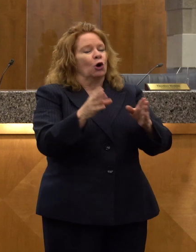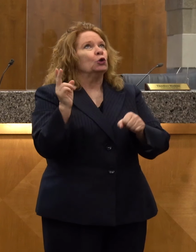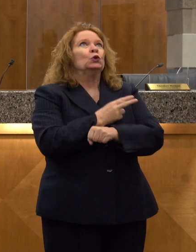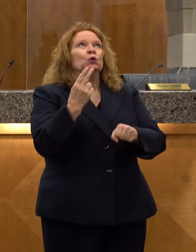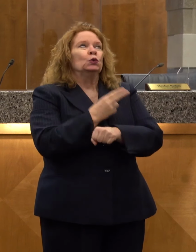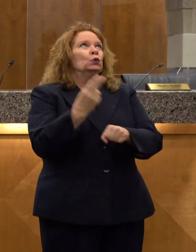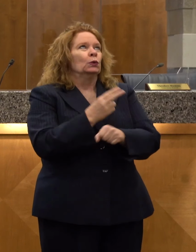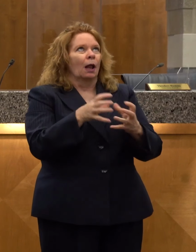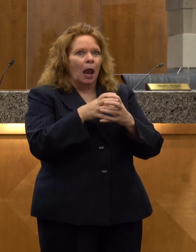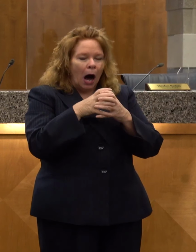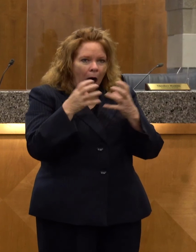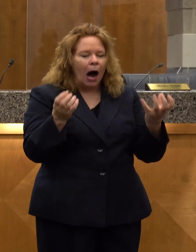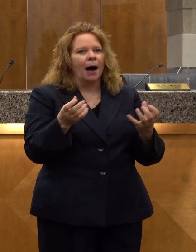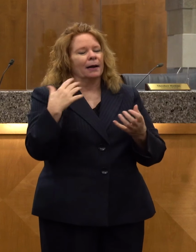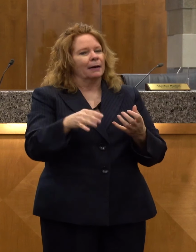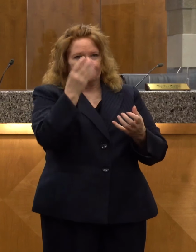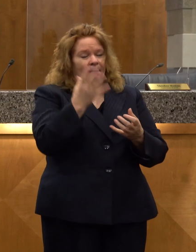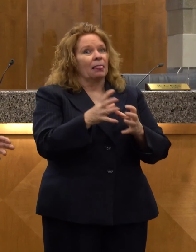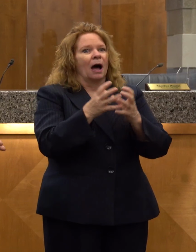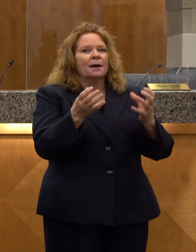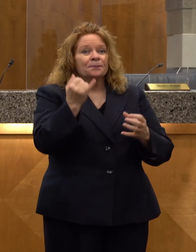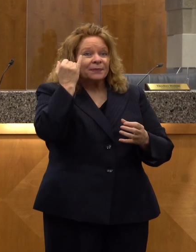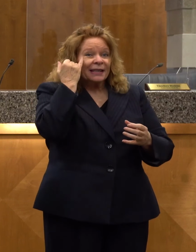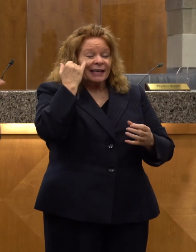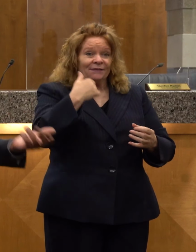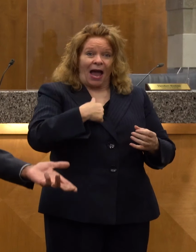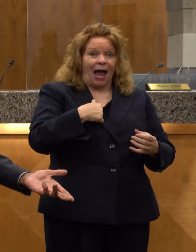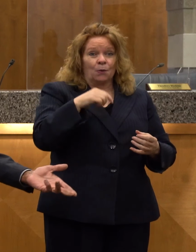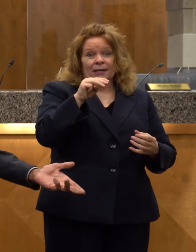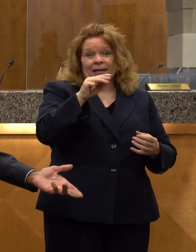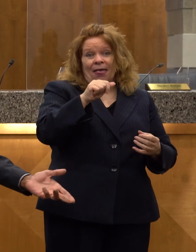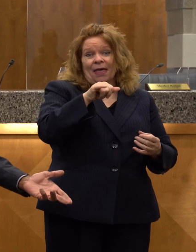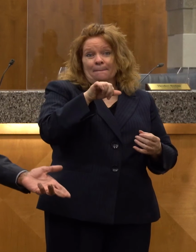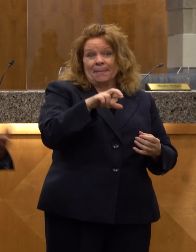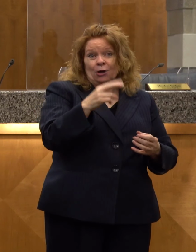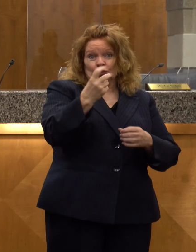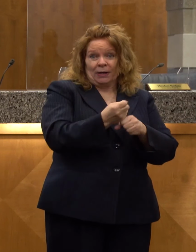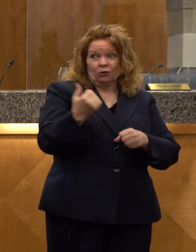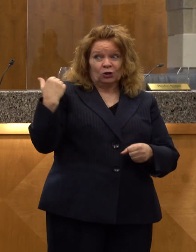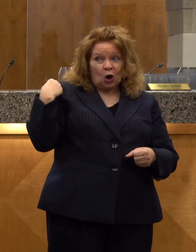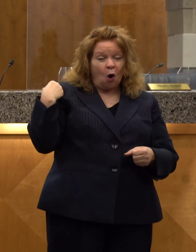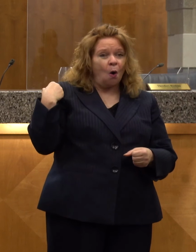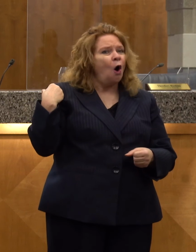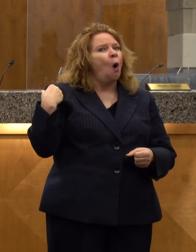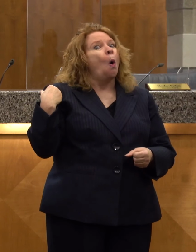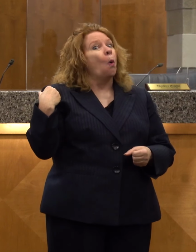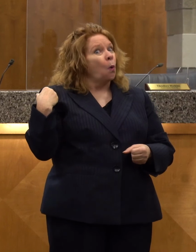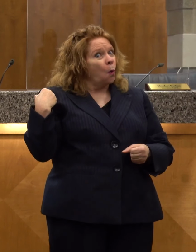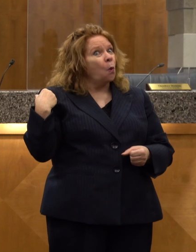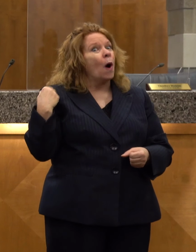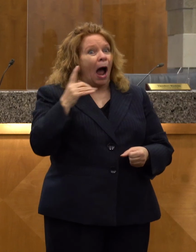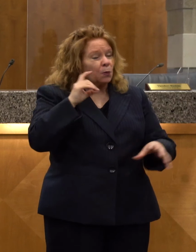a whole lot, okay? And if I was the mayor in the past 2 years ago, I've been making all kinds